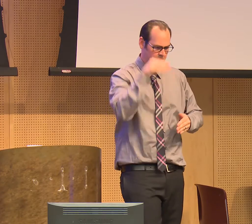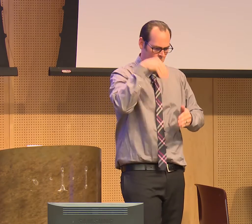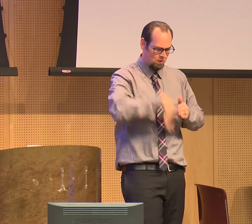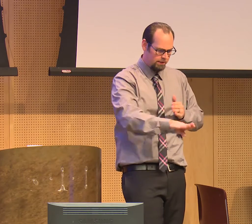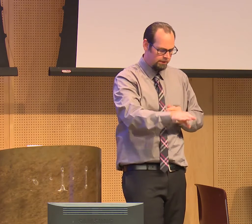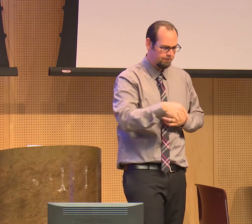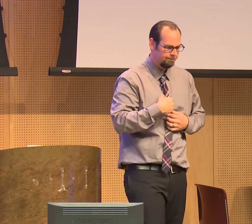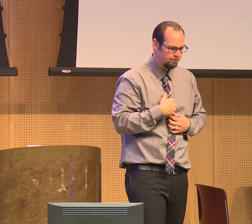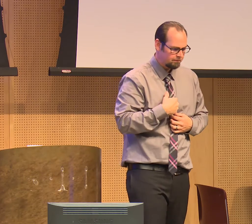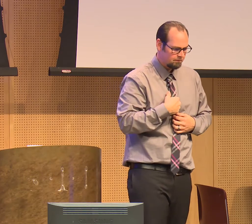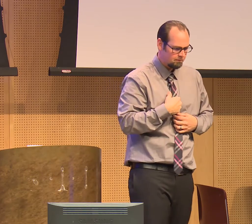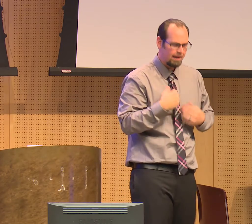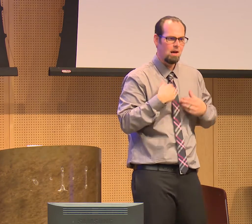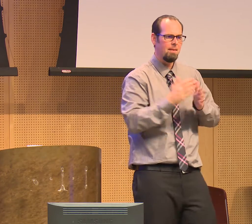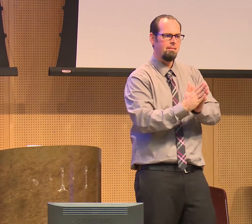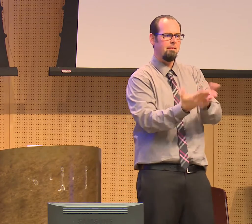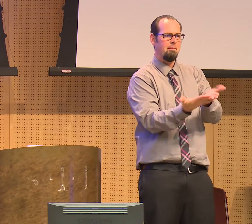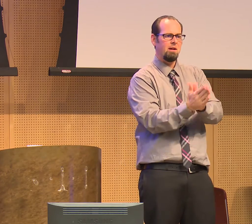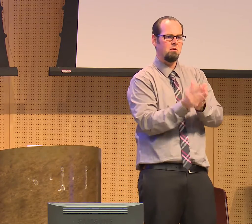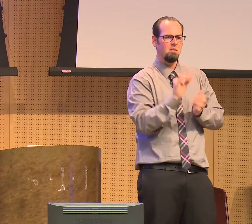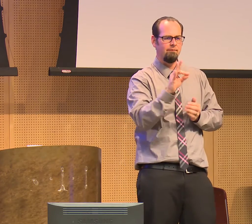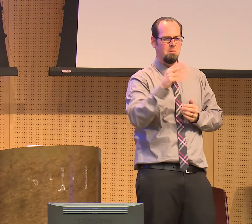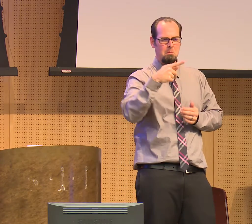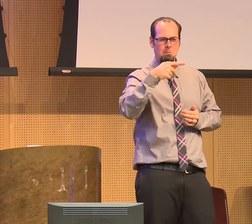In the first week, I went into the co-op.